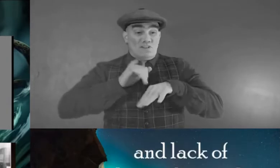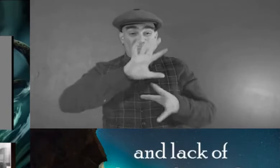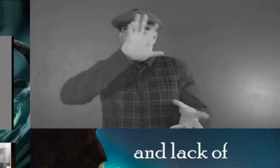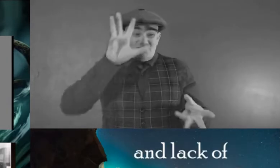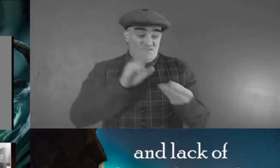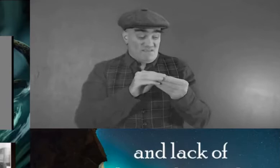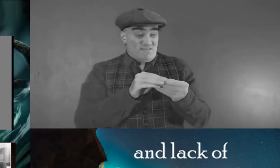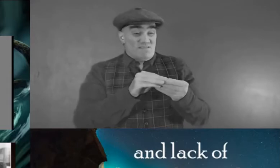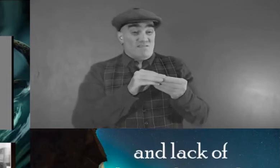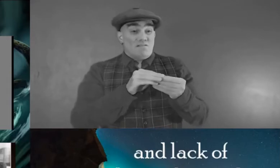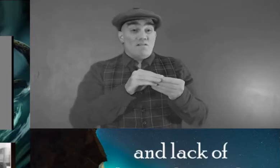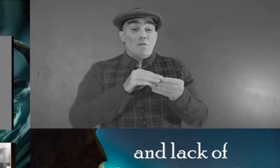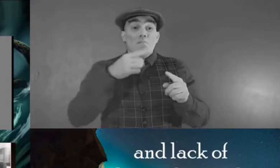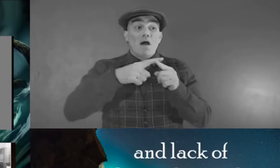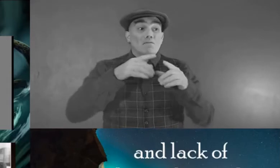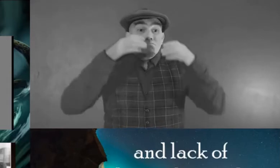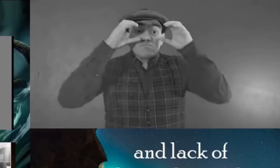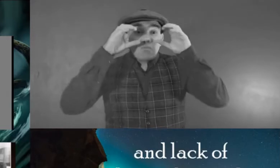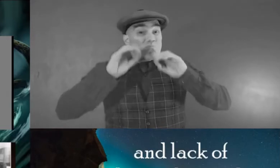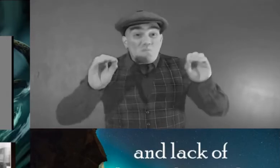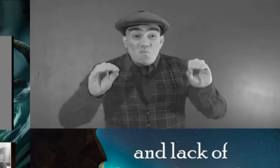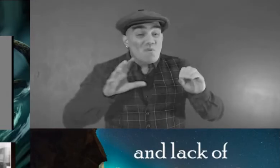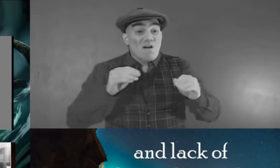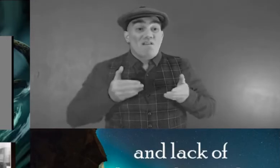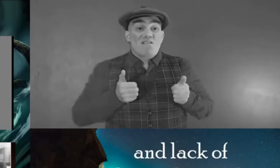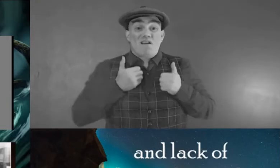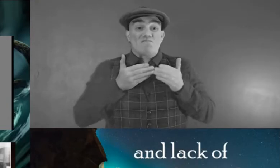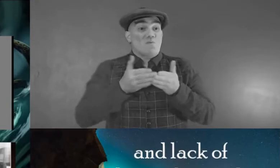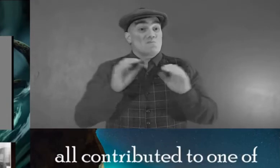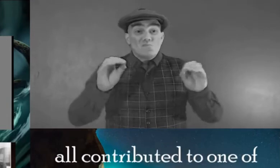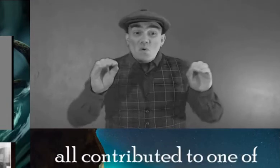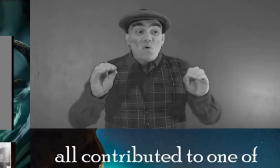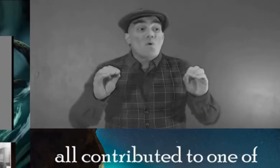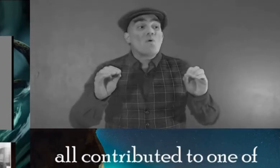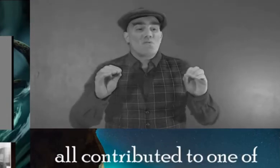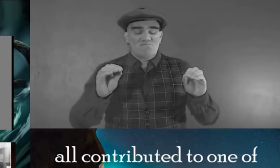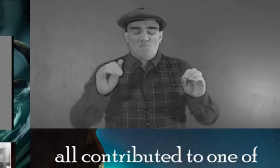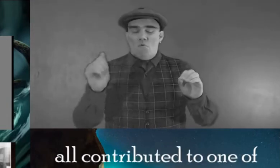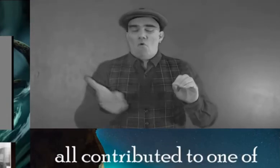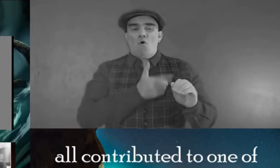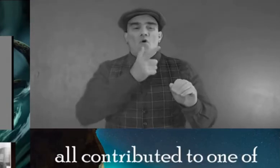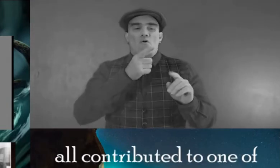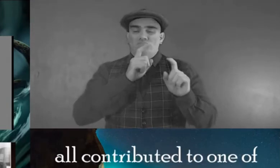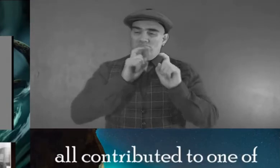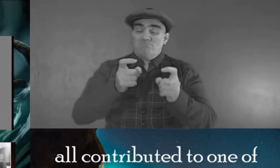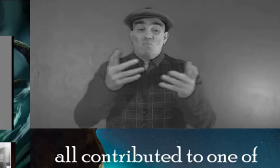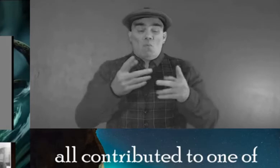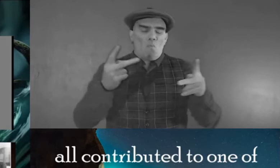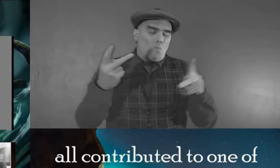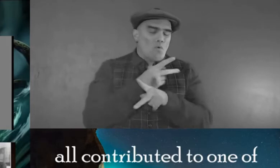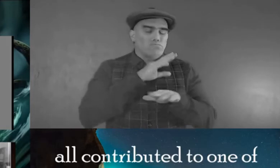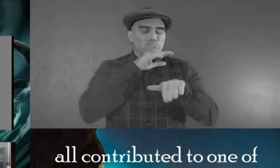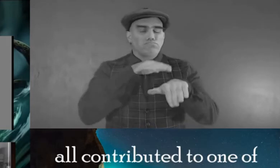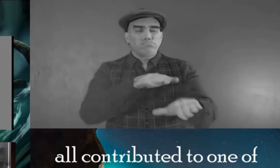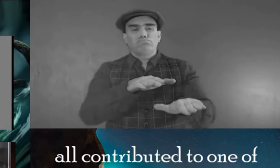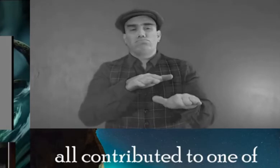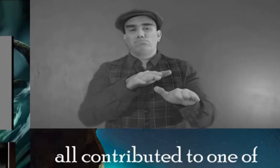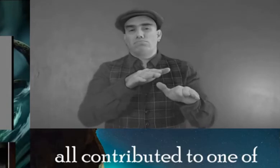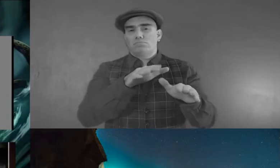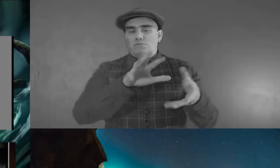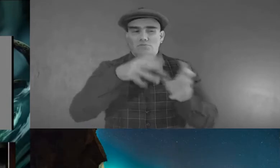iceberg warning, and lack of binoculars and lifeboats all contributed to one of the worst maritime tragedies in